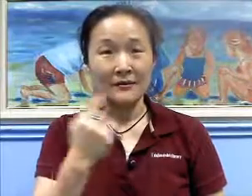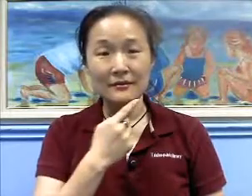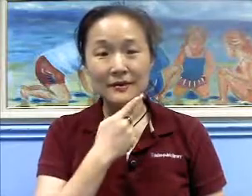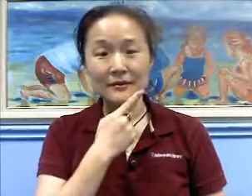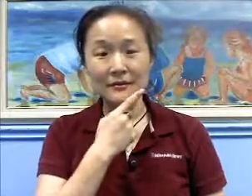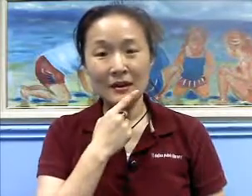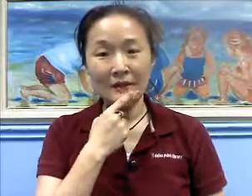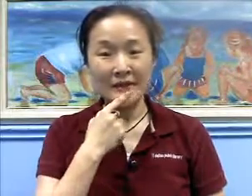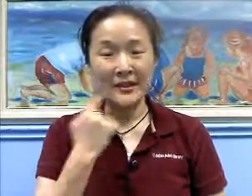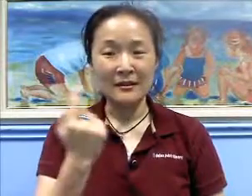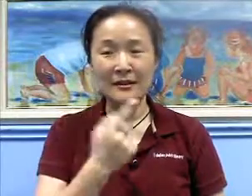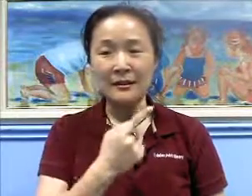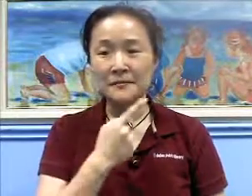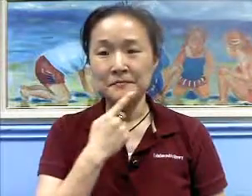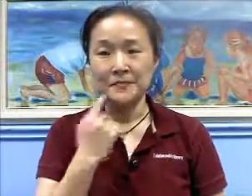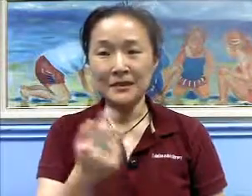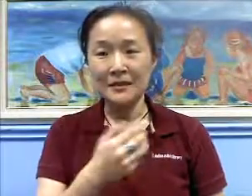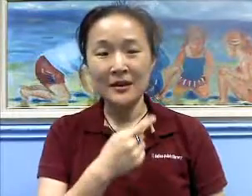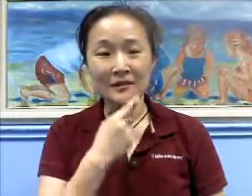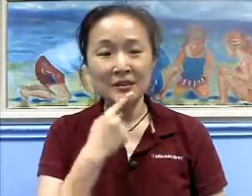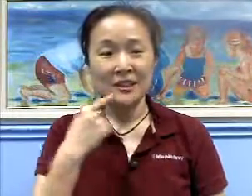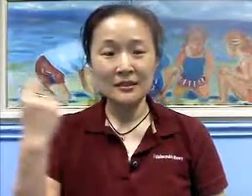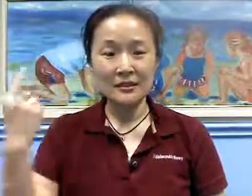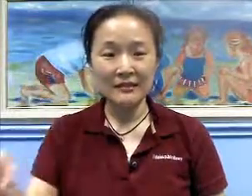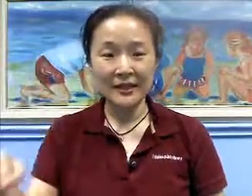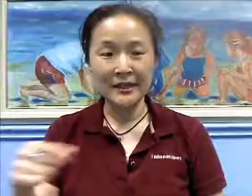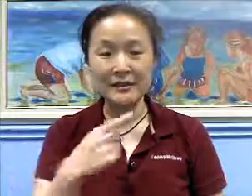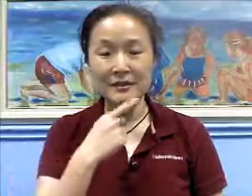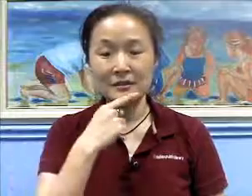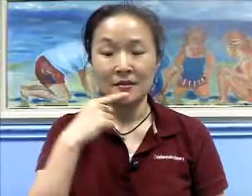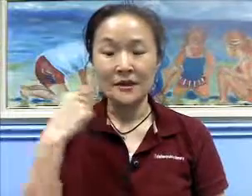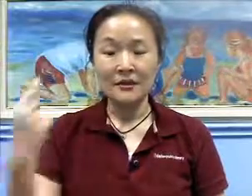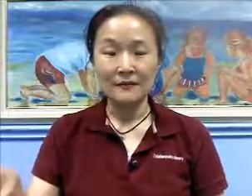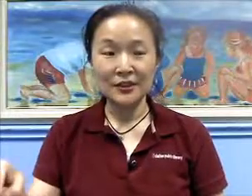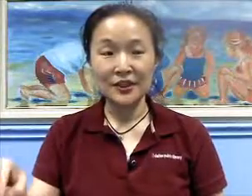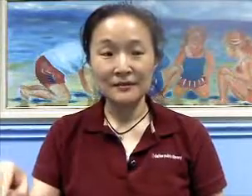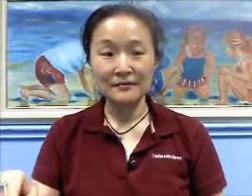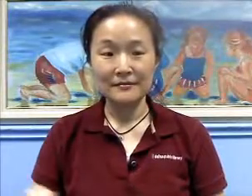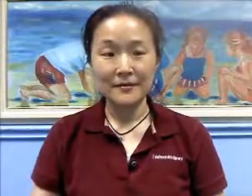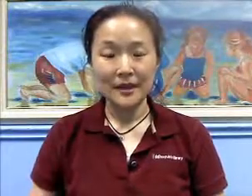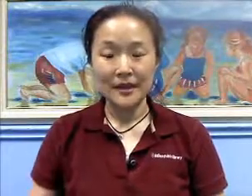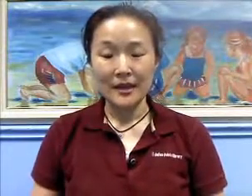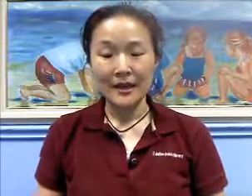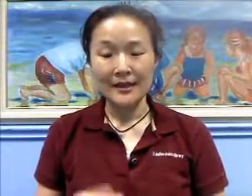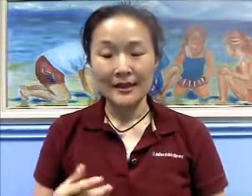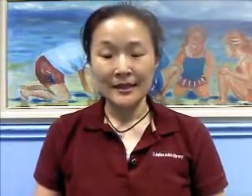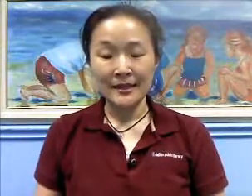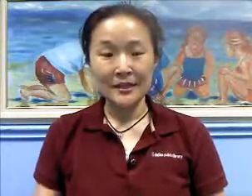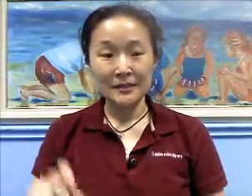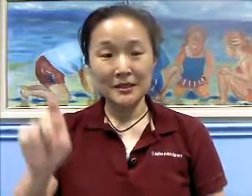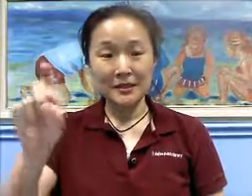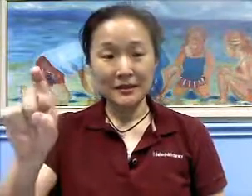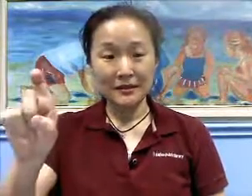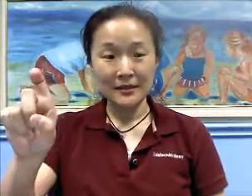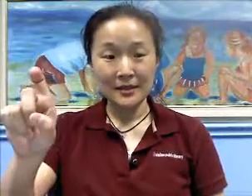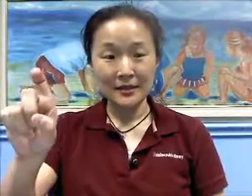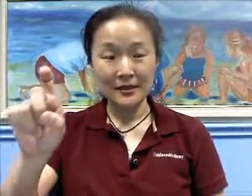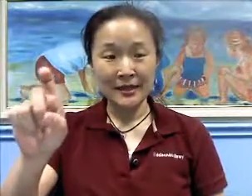the something off your chin and flicking it. So Russia. And then Egypt, take an